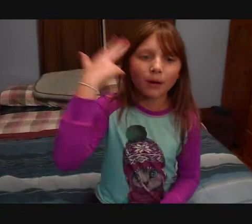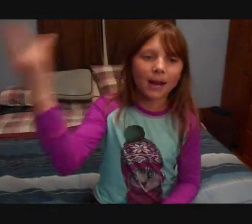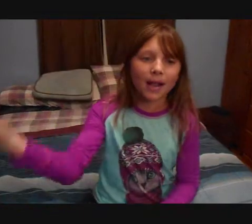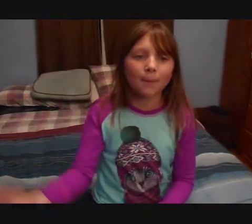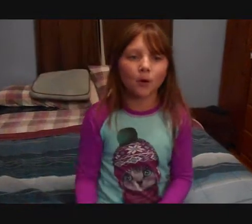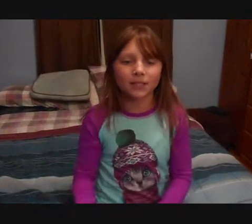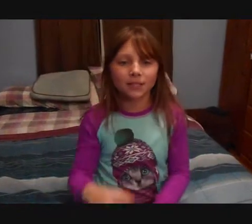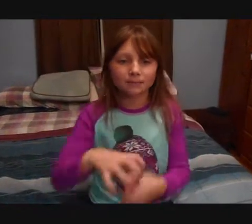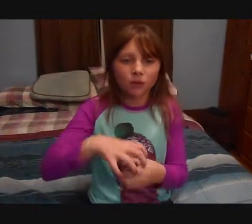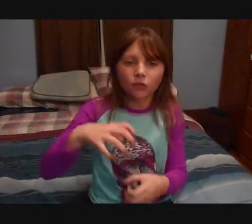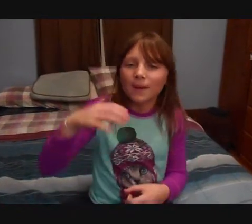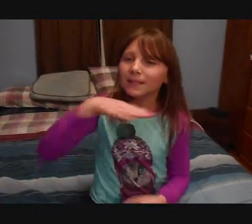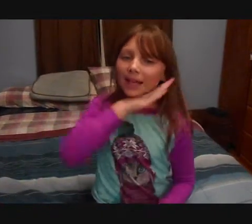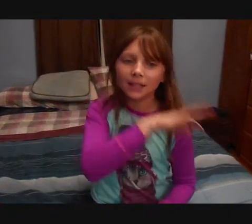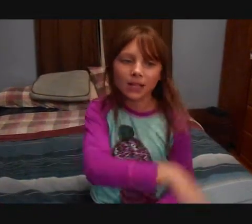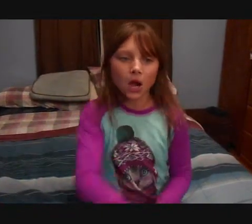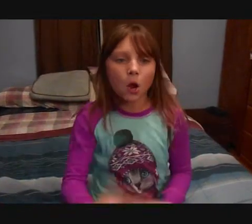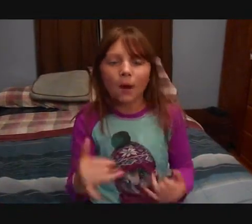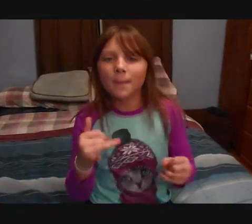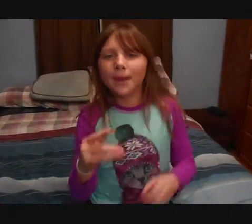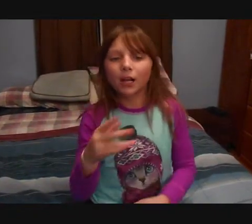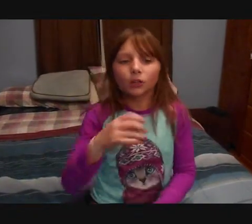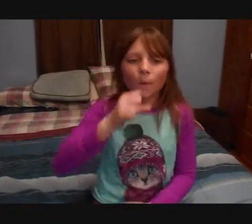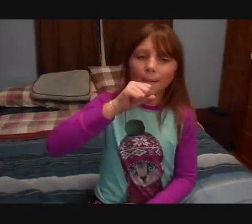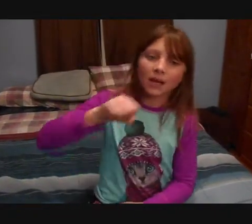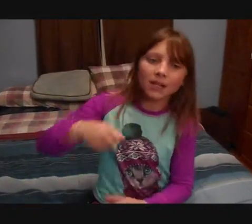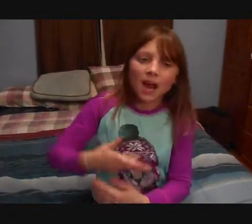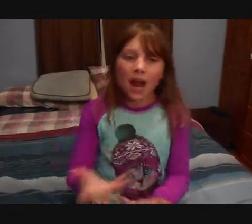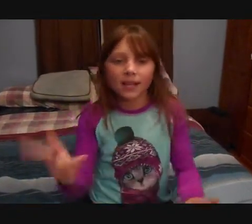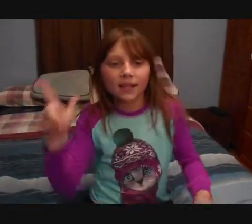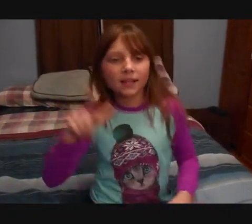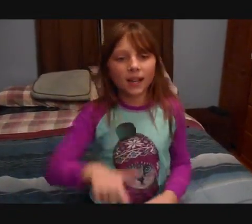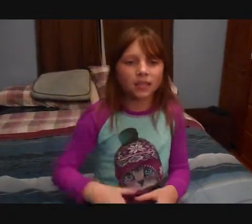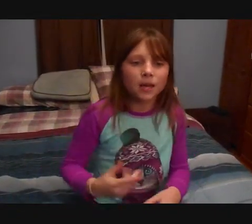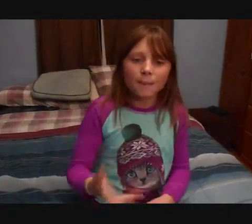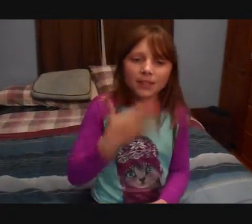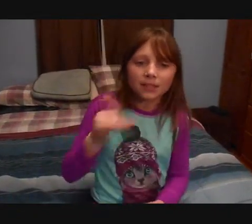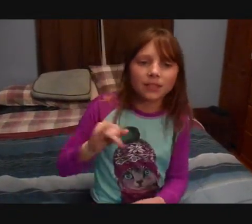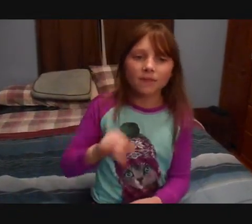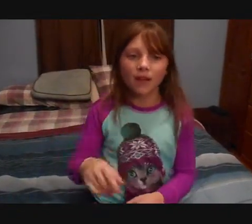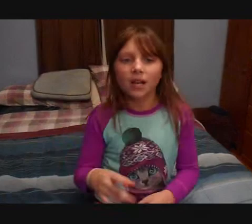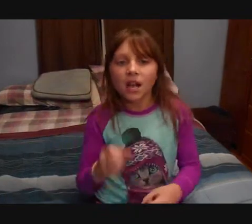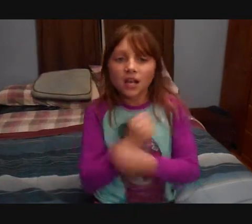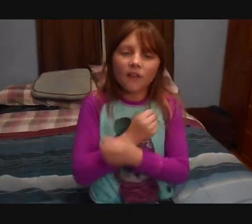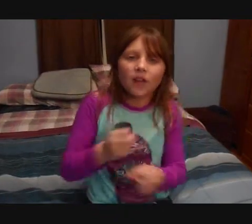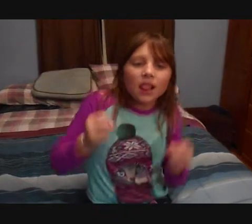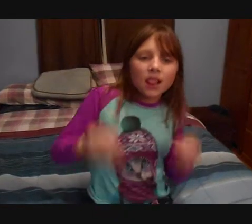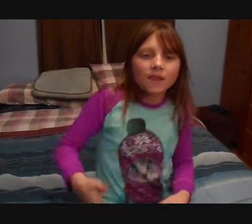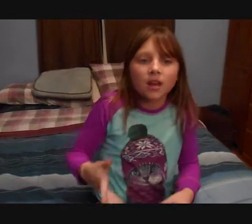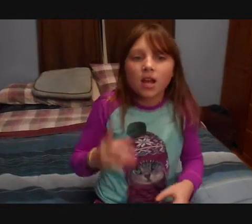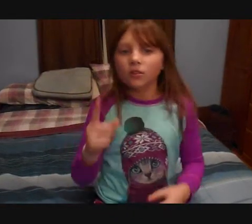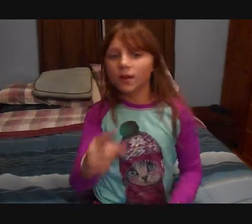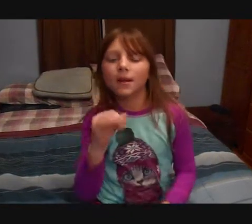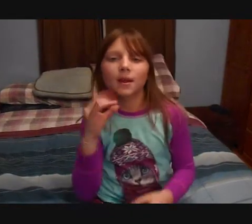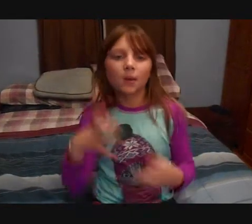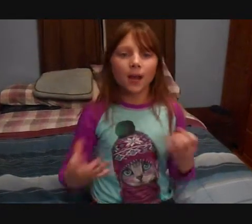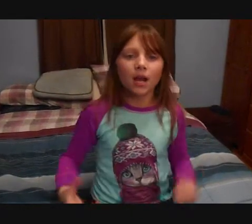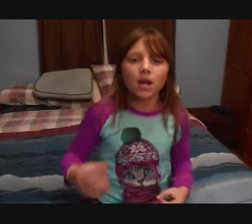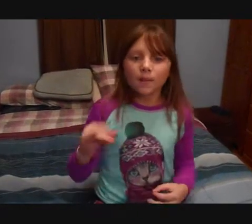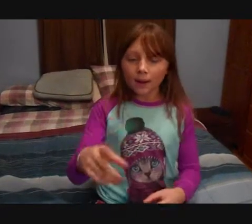brain like a poisonous mushroom Deadly, when I play a dope melody, anything less than the best is a felony Love it or leave it, you better gain weight, you better